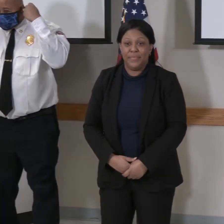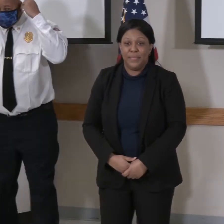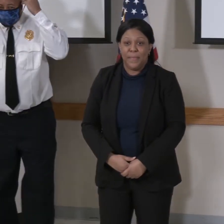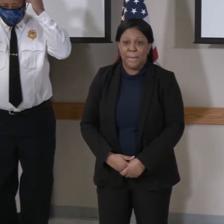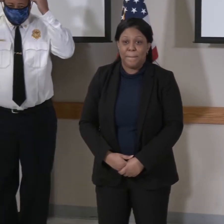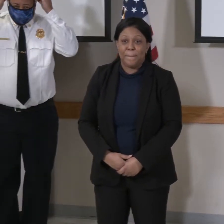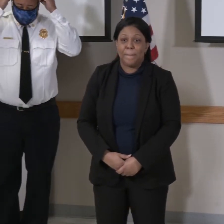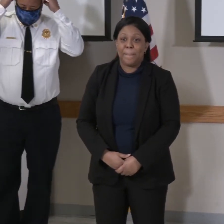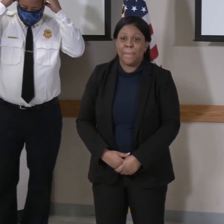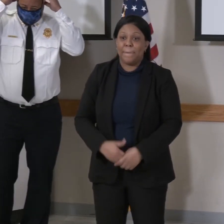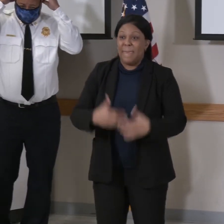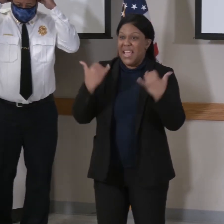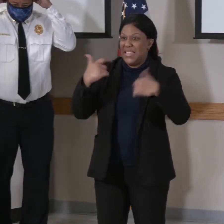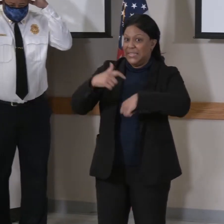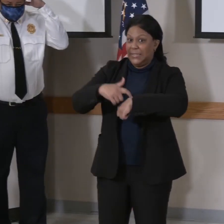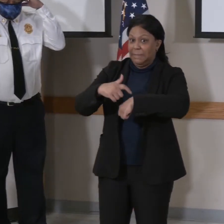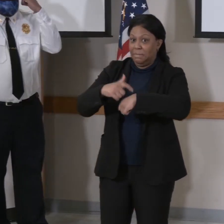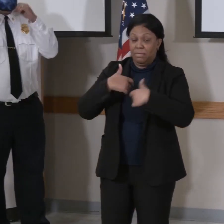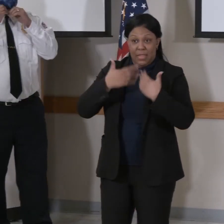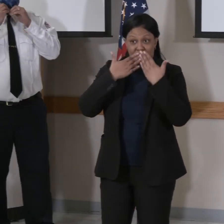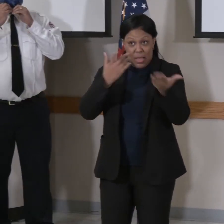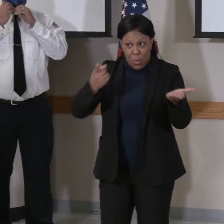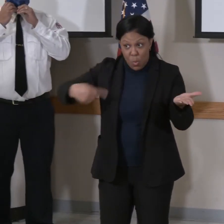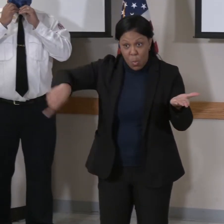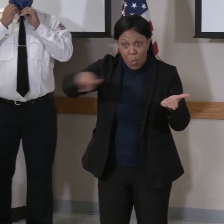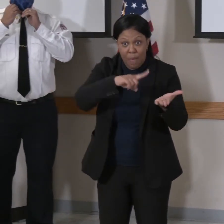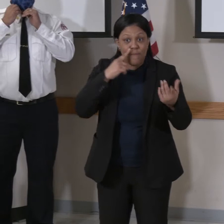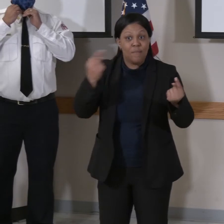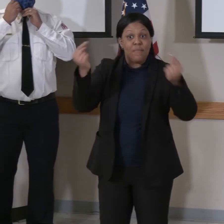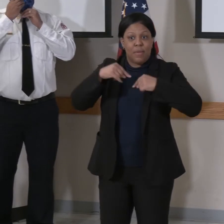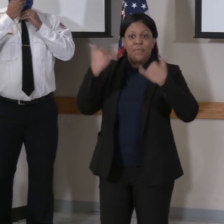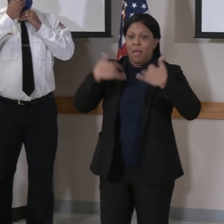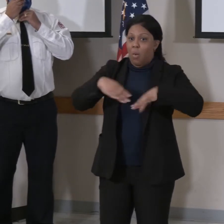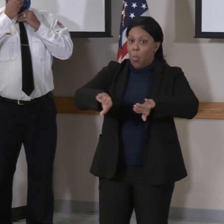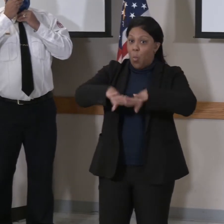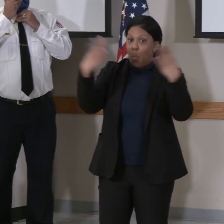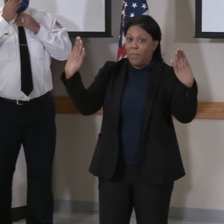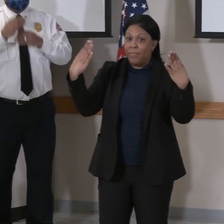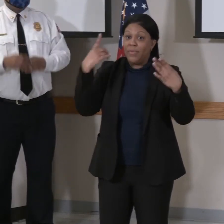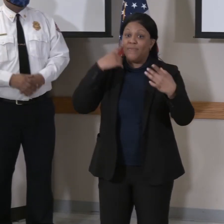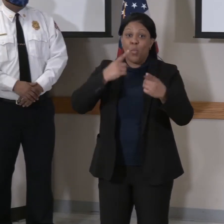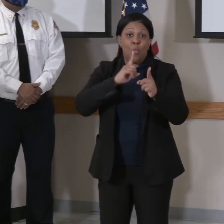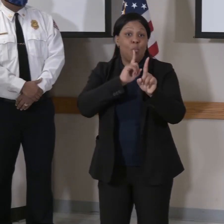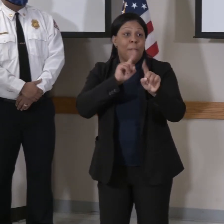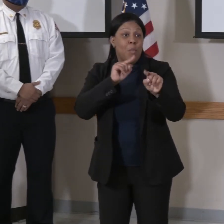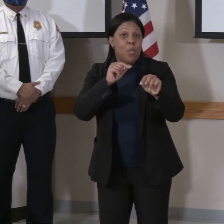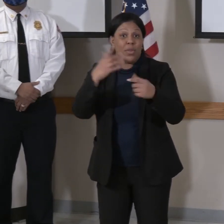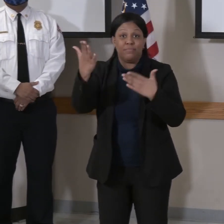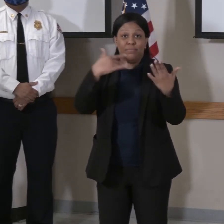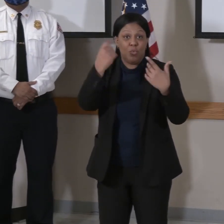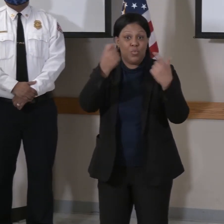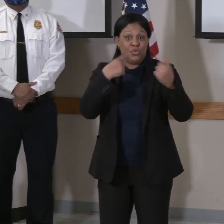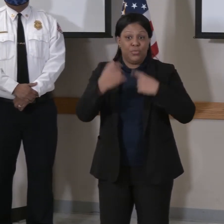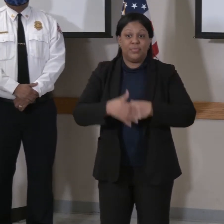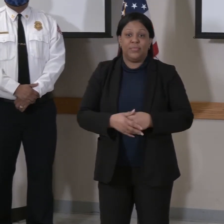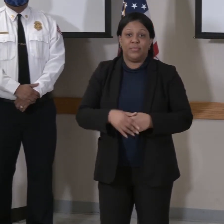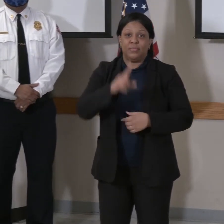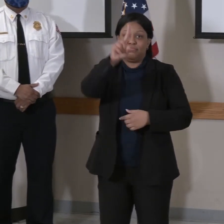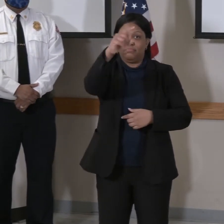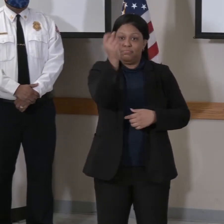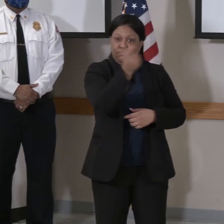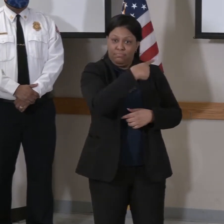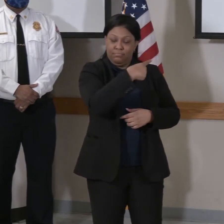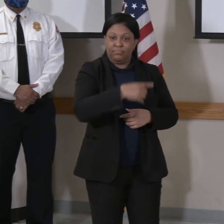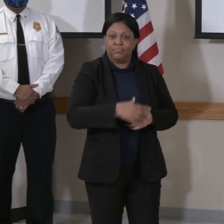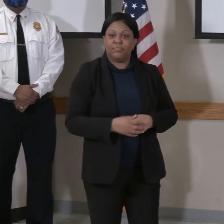So at this time, thank you so much for being here. We'd like to open up for questions for any of our officials here. Probably a lot of